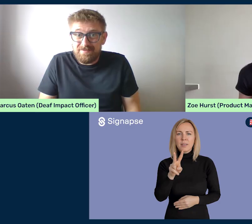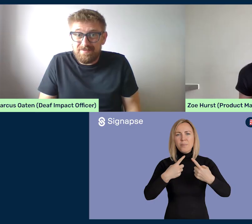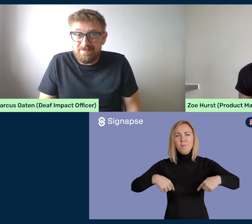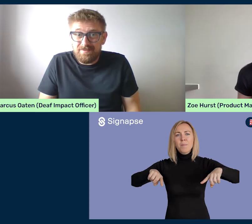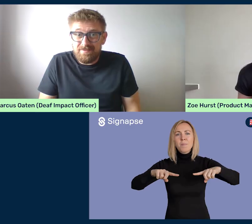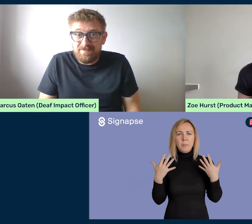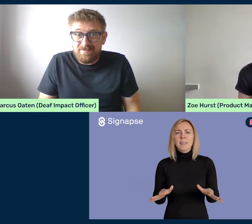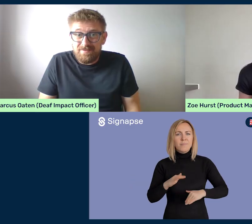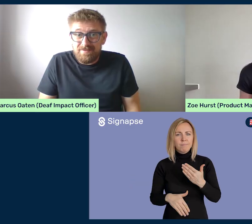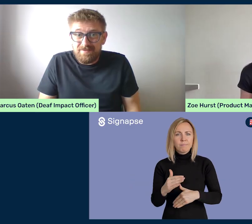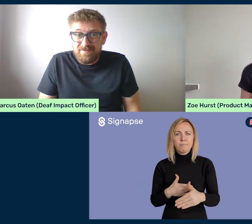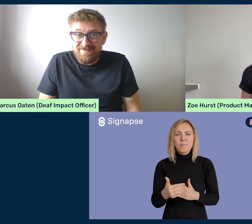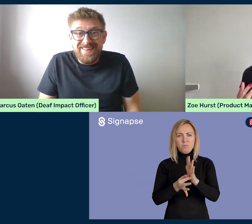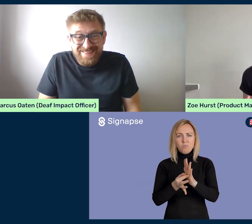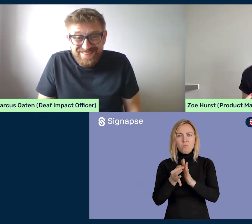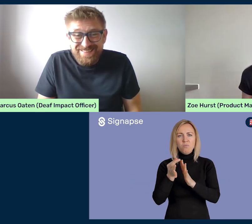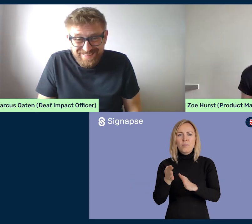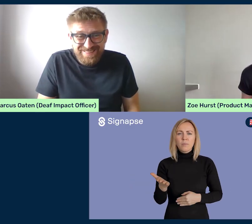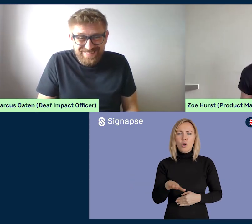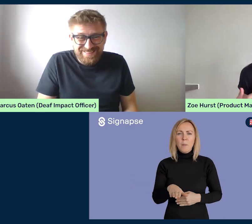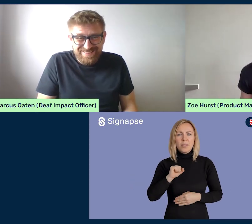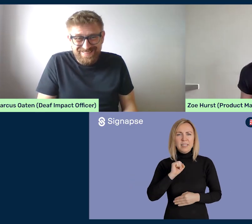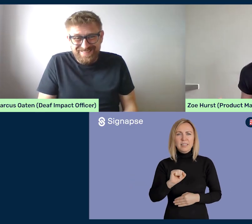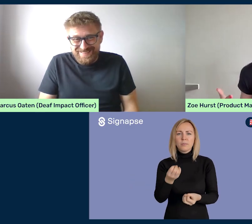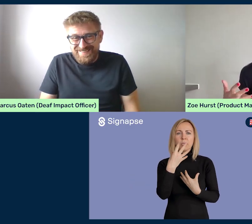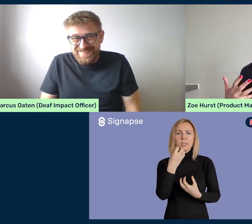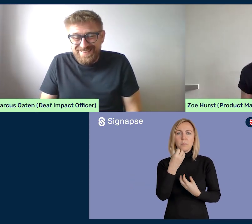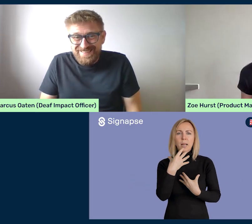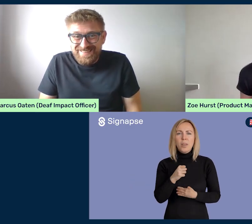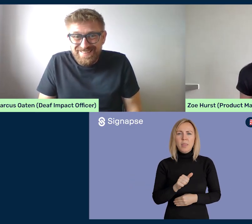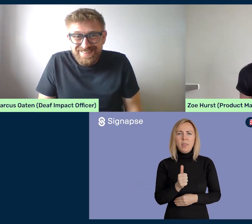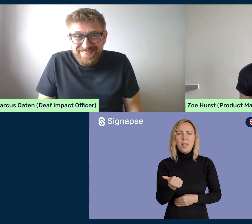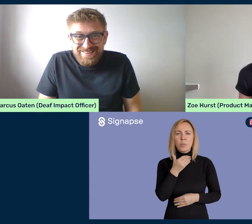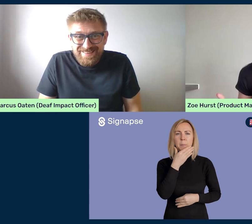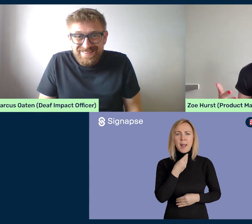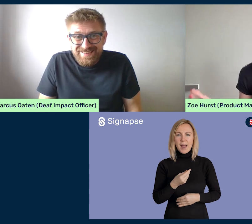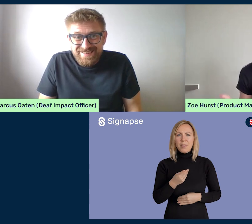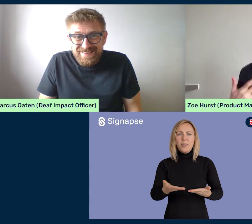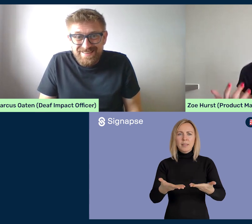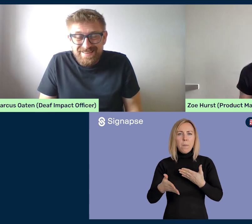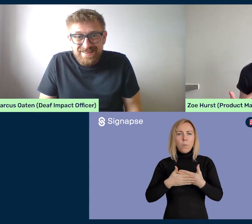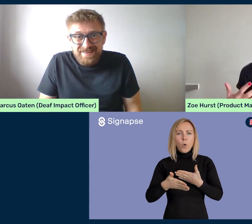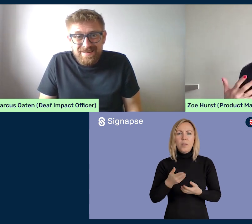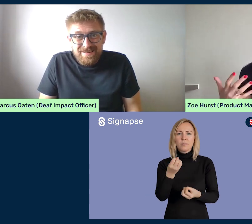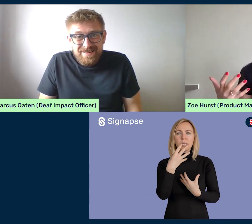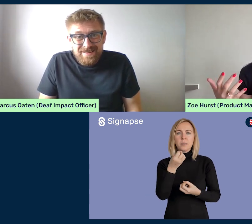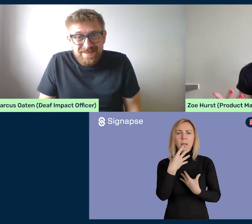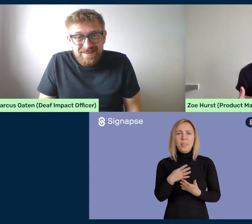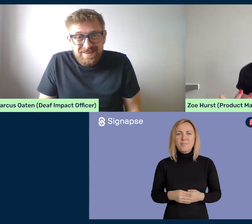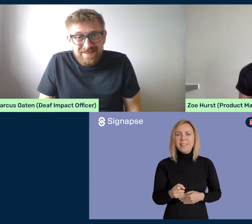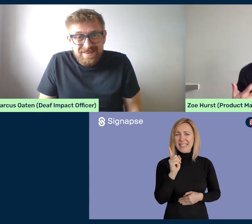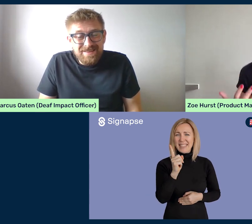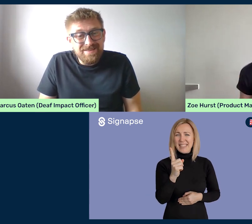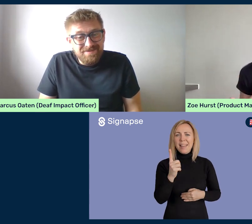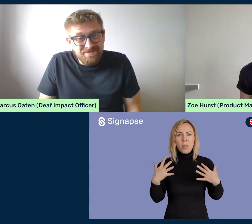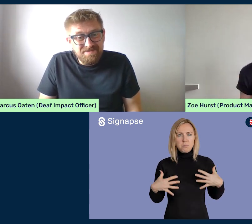even more again. So you really do become part of the culture. Like, people that join us like